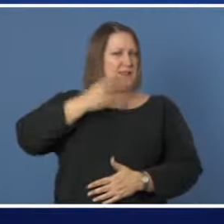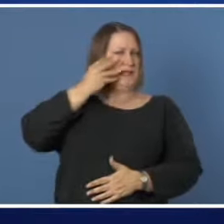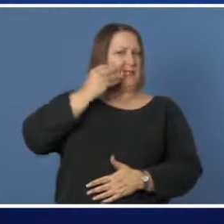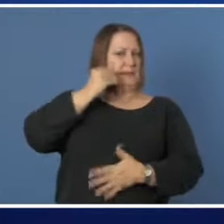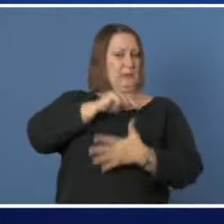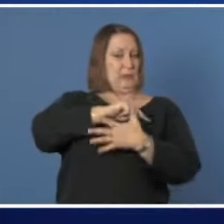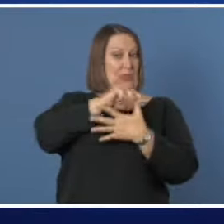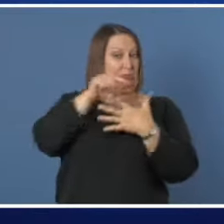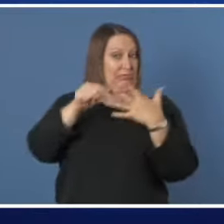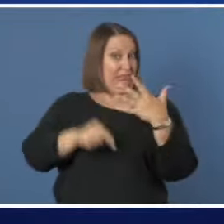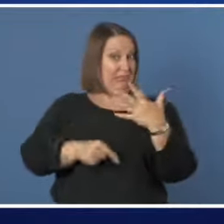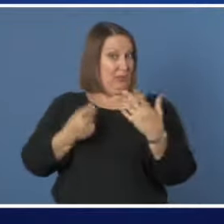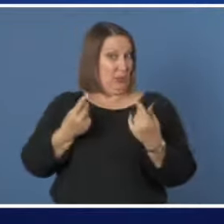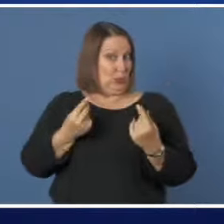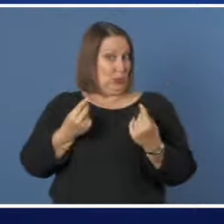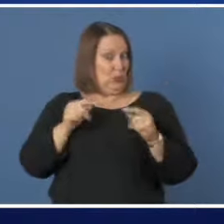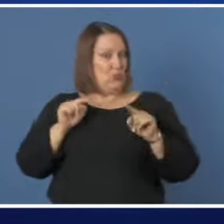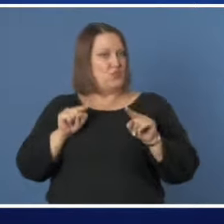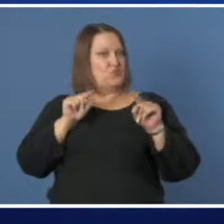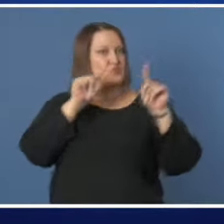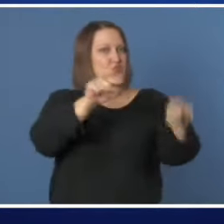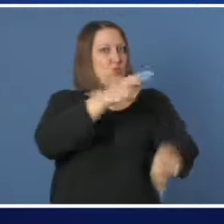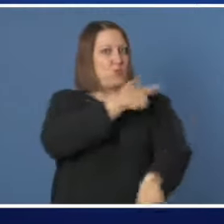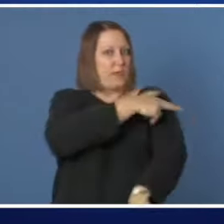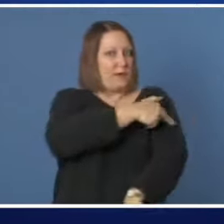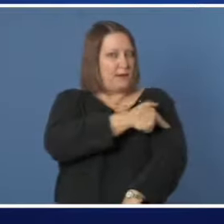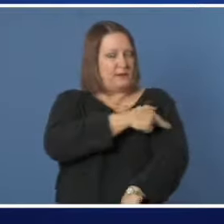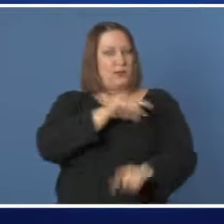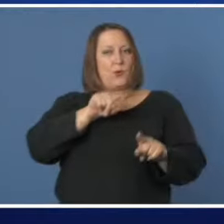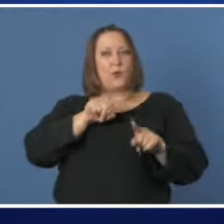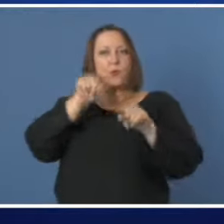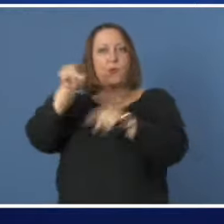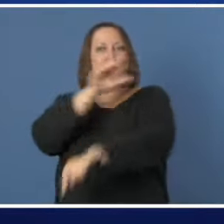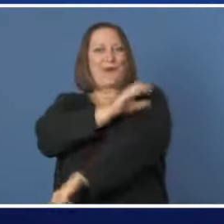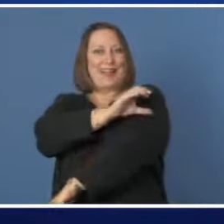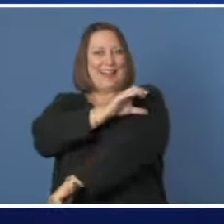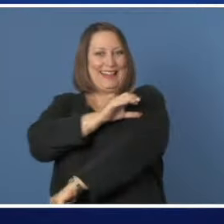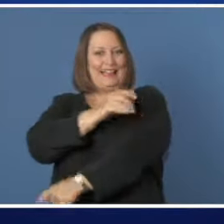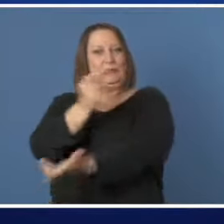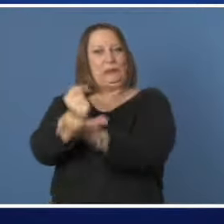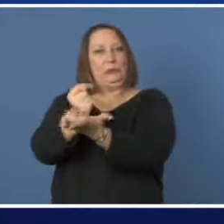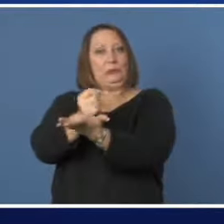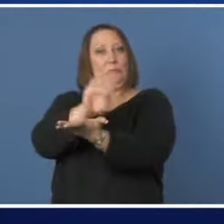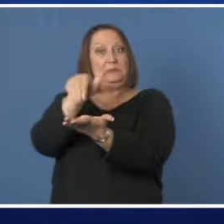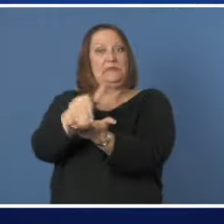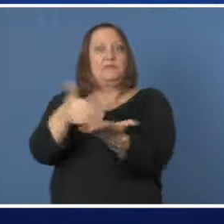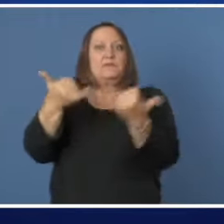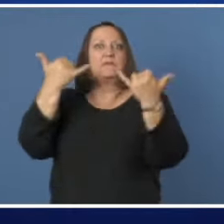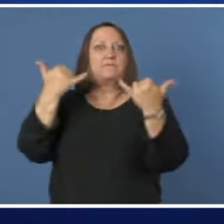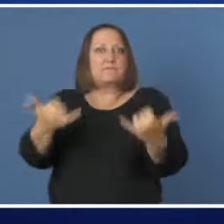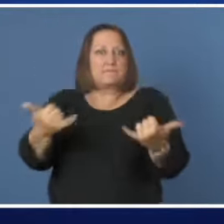the following symptoms, go to the nearest hospital or treatment center now.